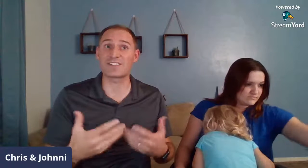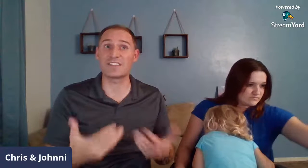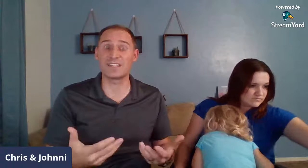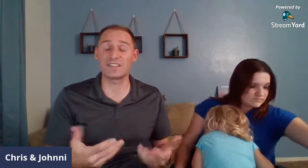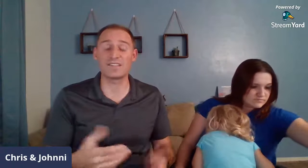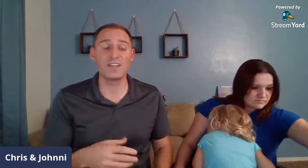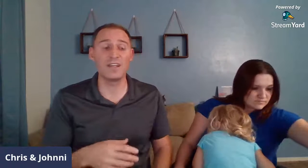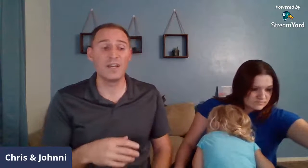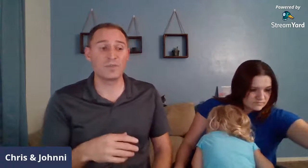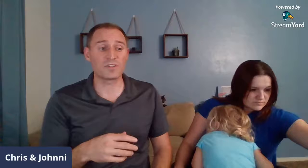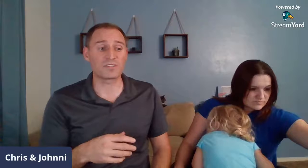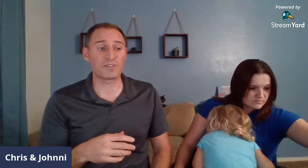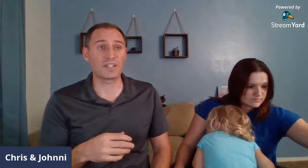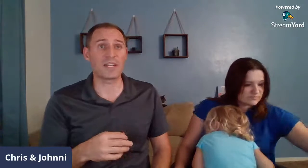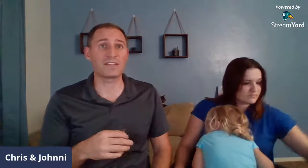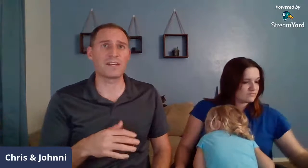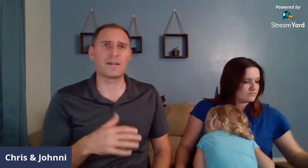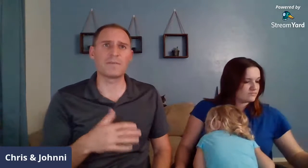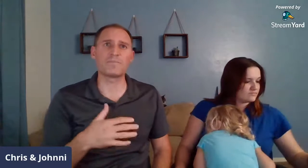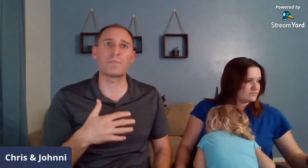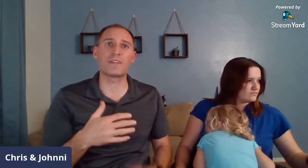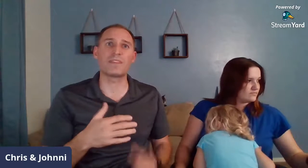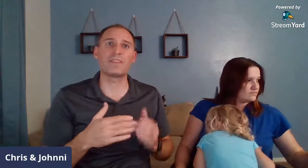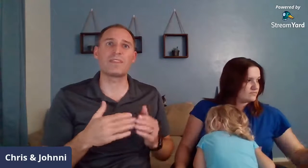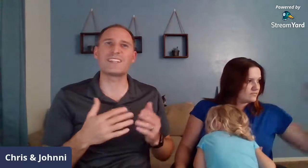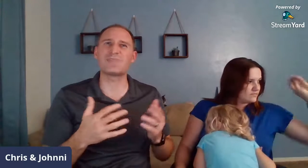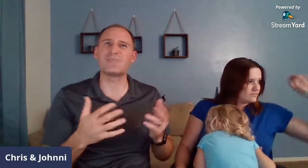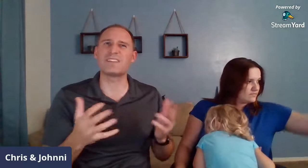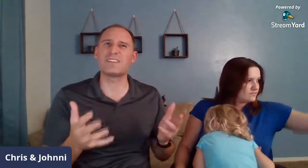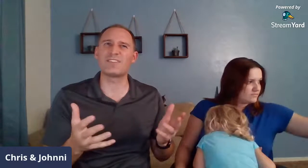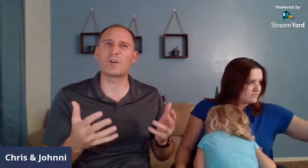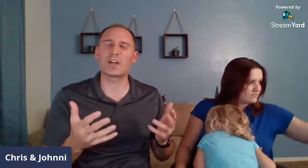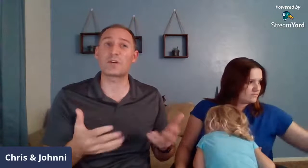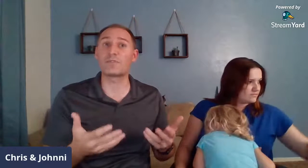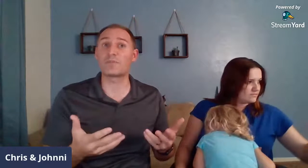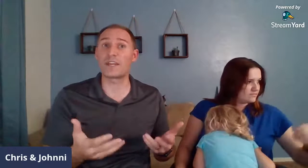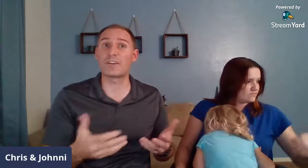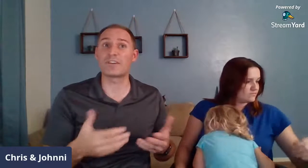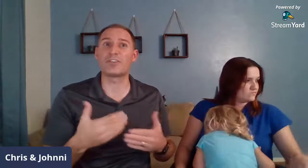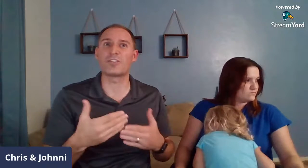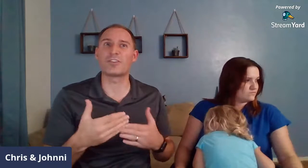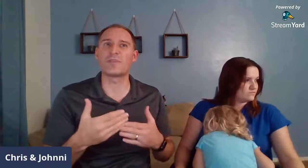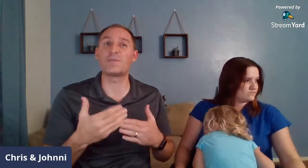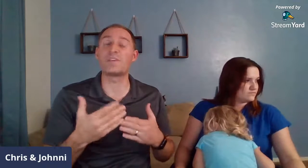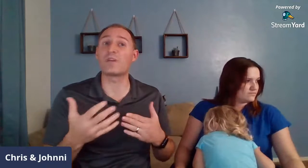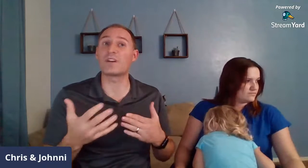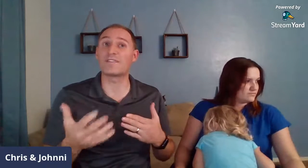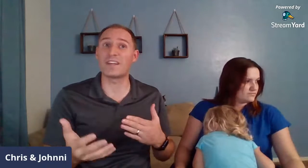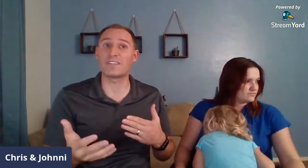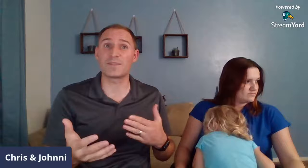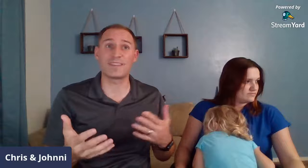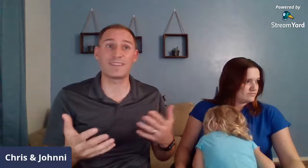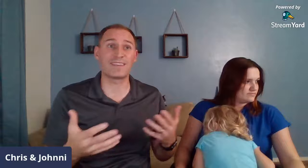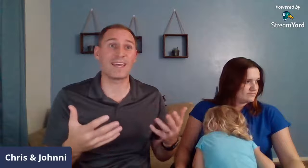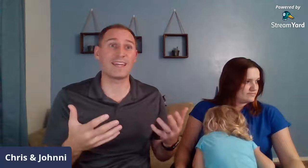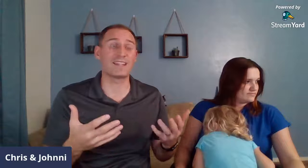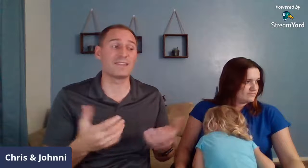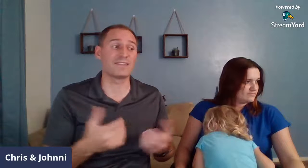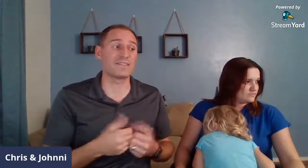she teaches, which is really nice. But then it can be where I would go from there. Or maybe you want to find something that is a